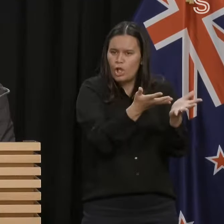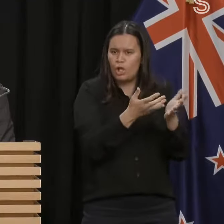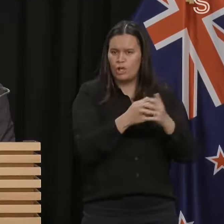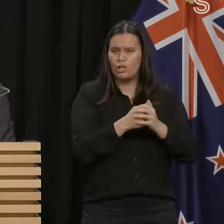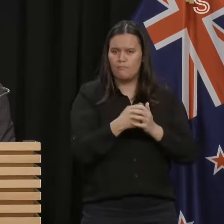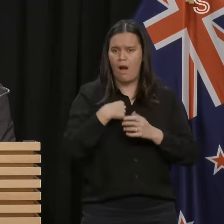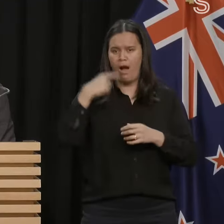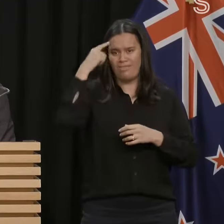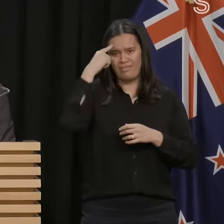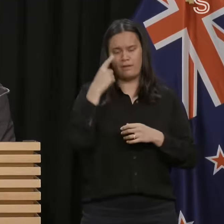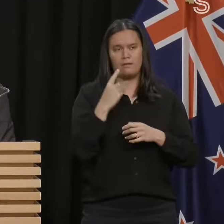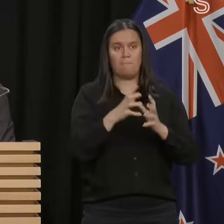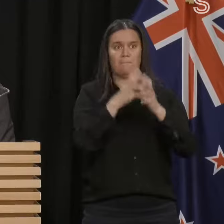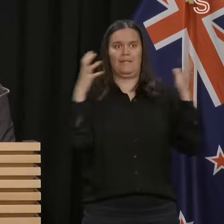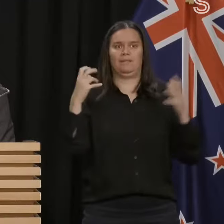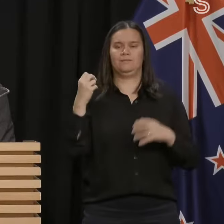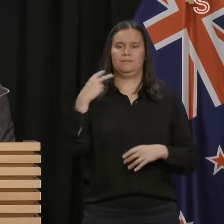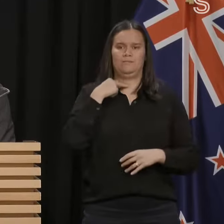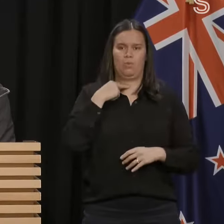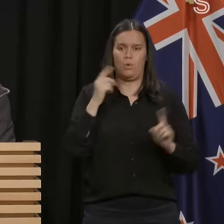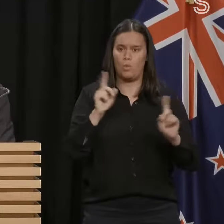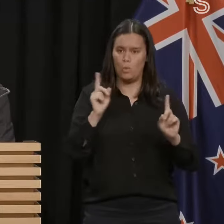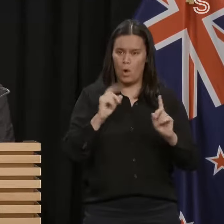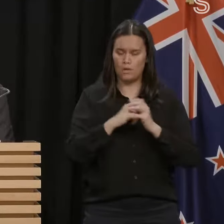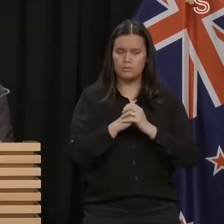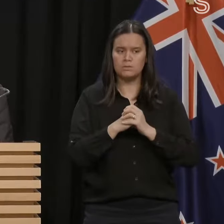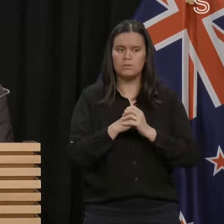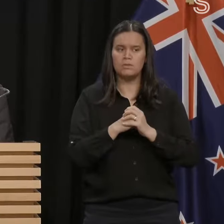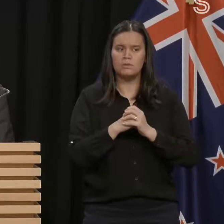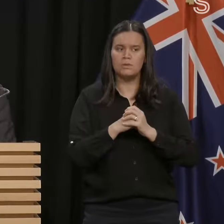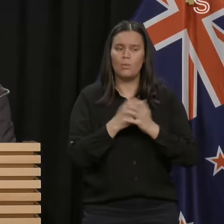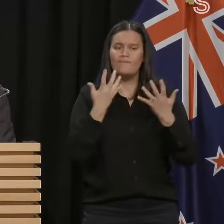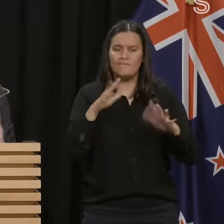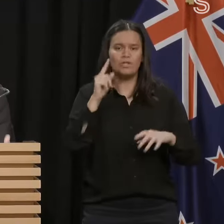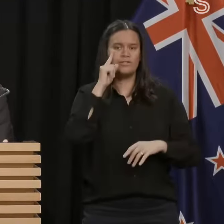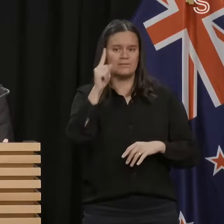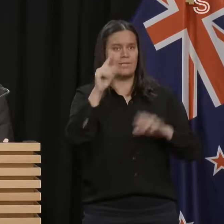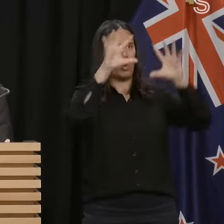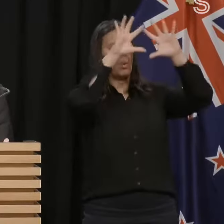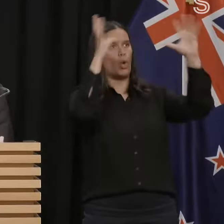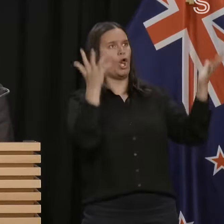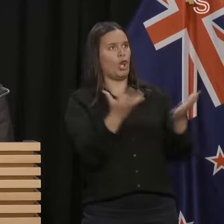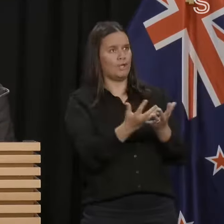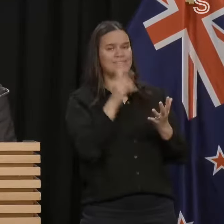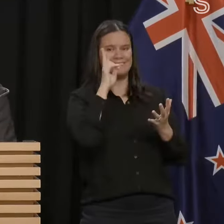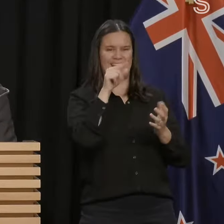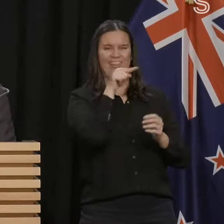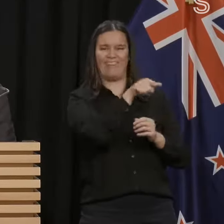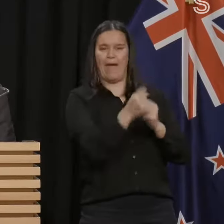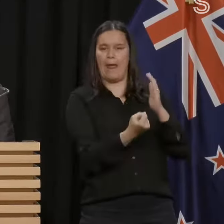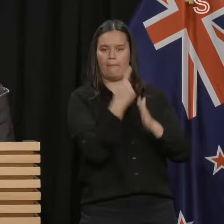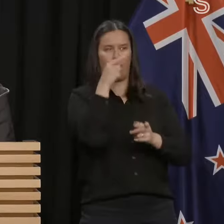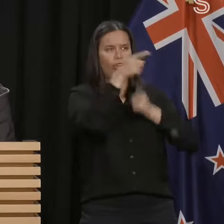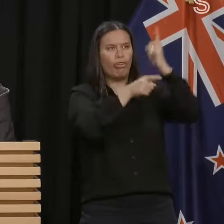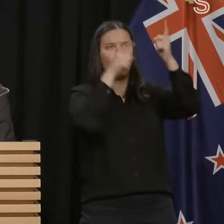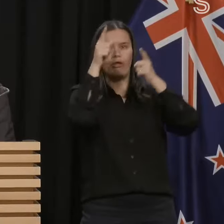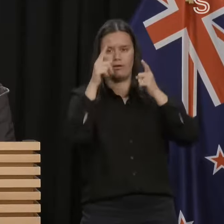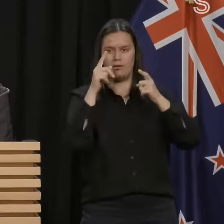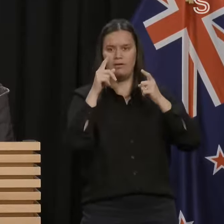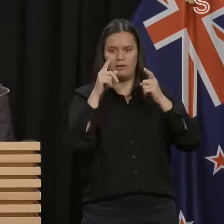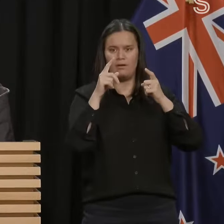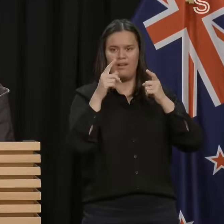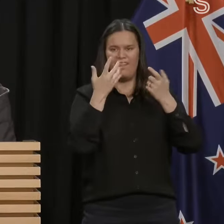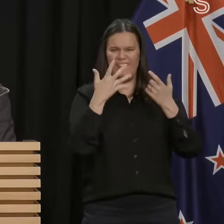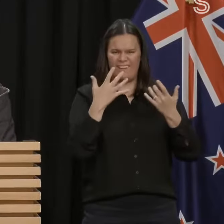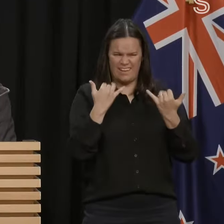think one of the great disappointing things for me is that we've seen examples around the world of this before we saw it in New Zealand